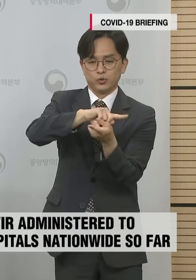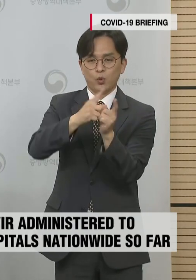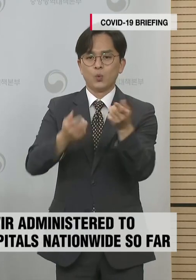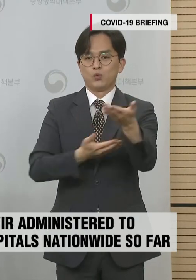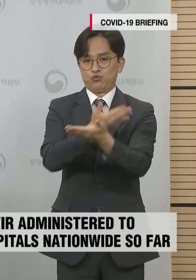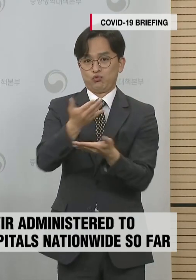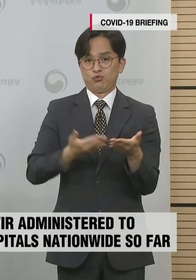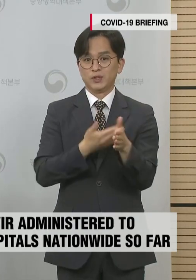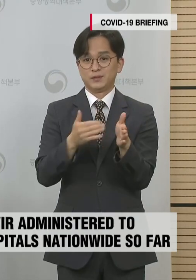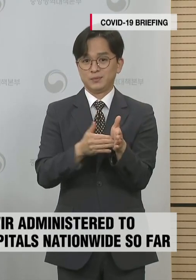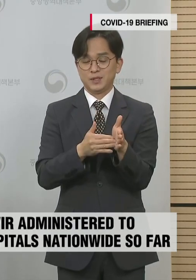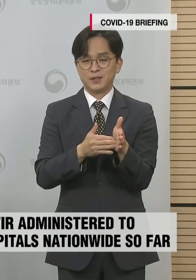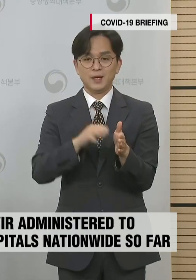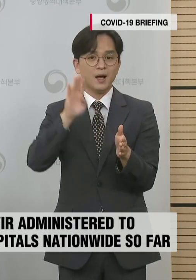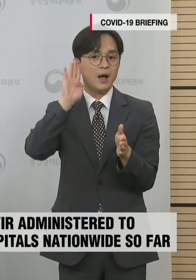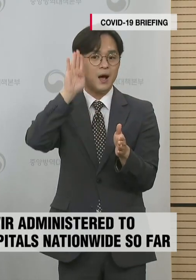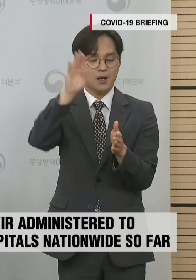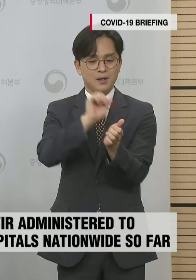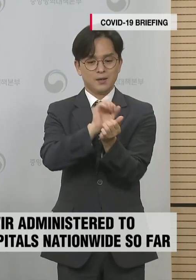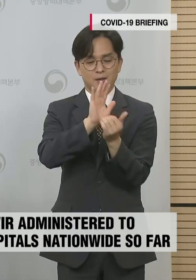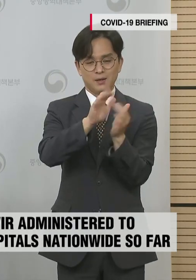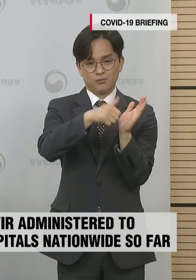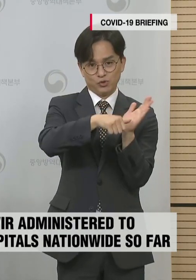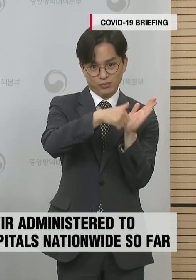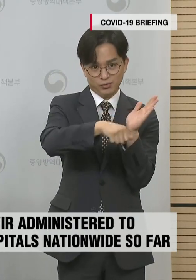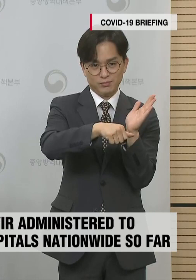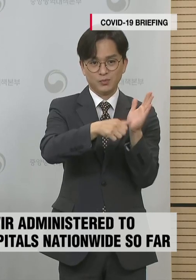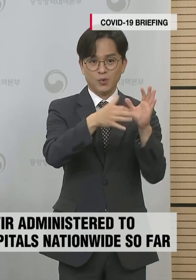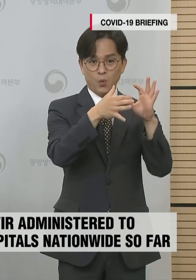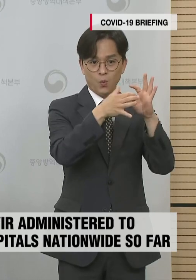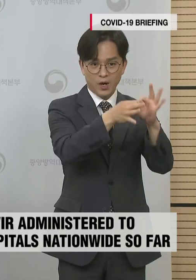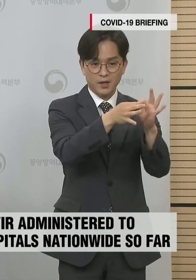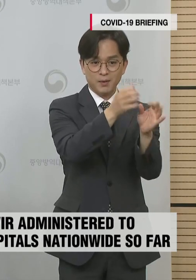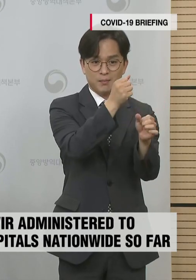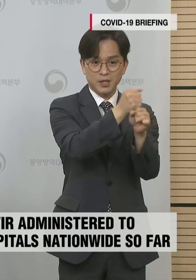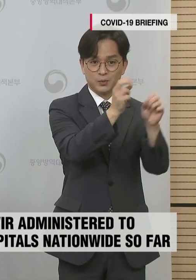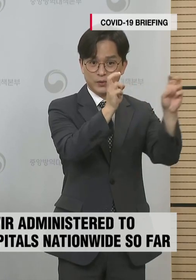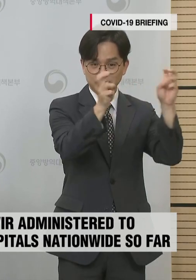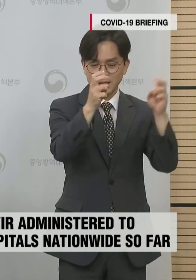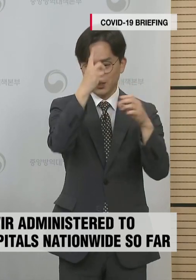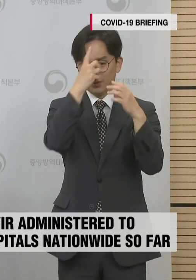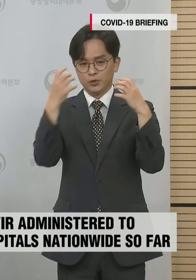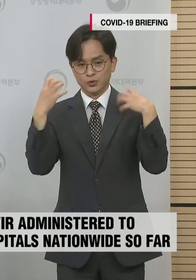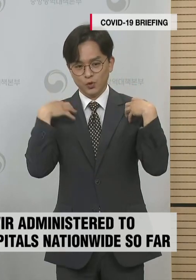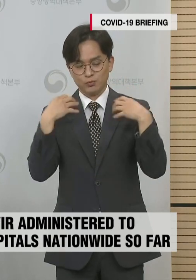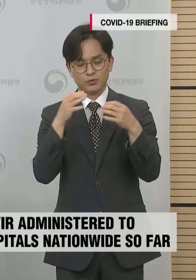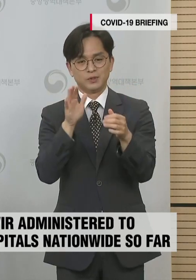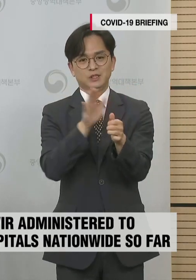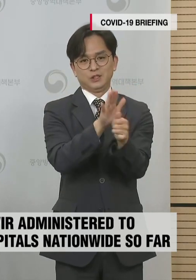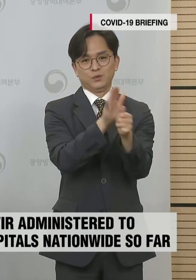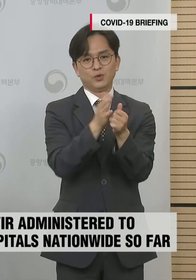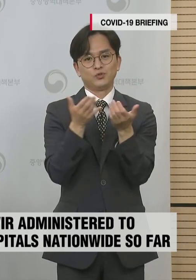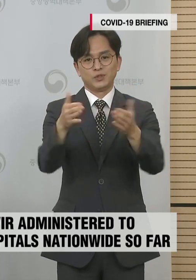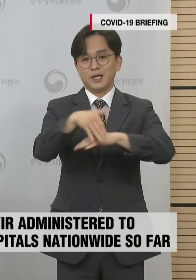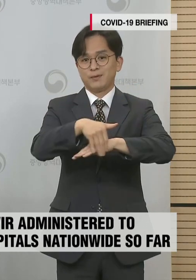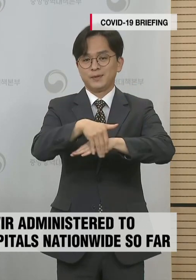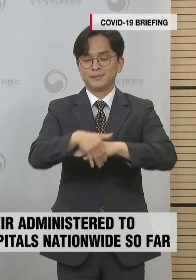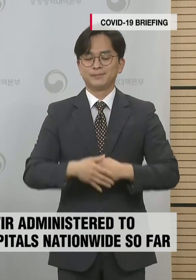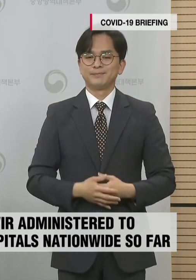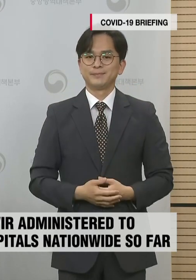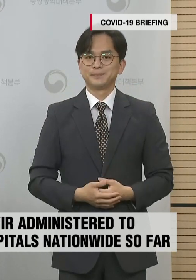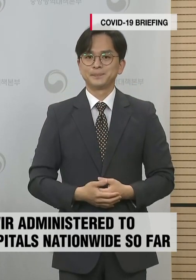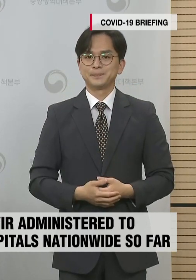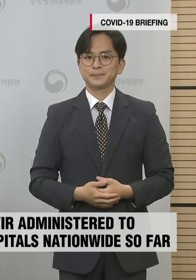discussed our detailed information about these 11 equipment and tools. And going forward, we will also